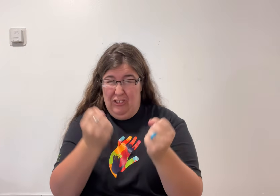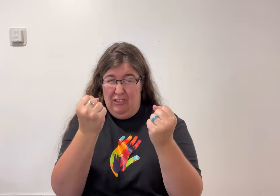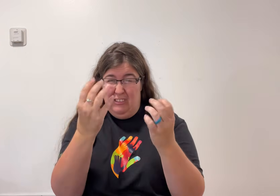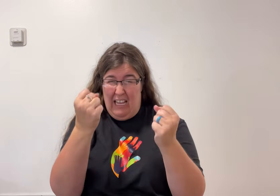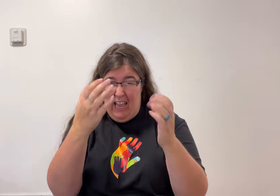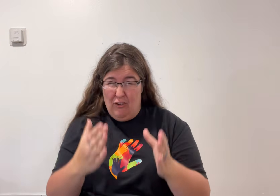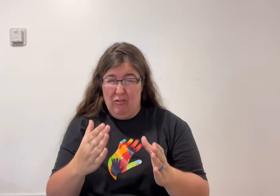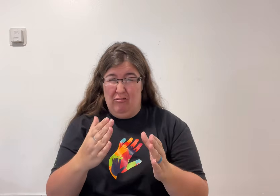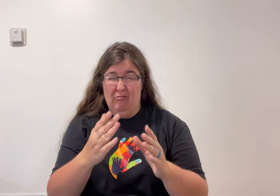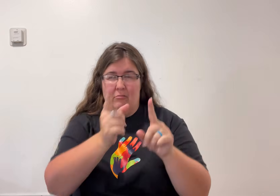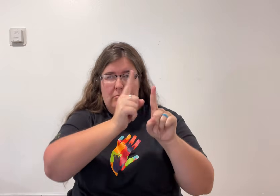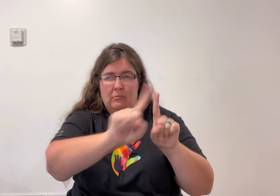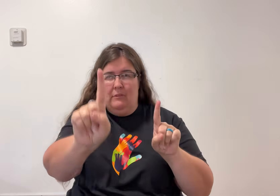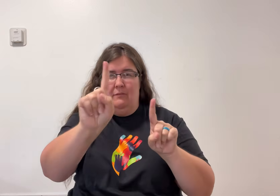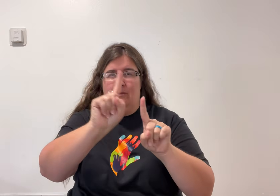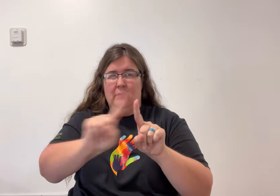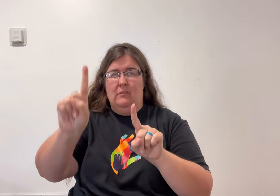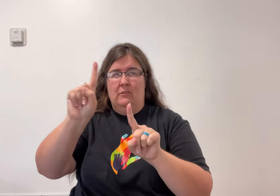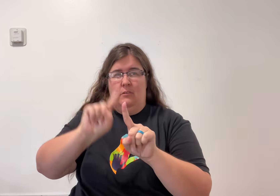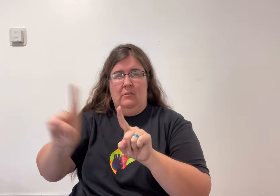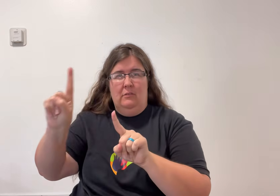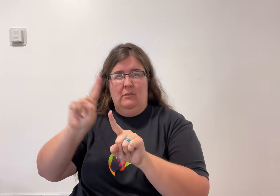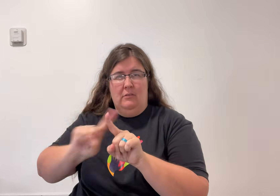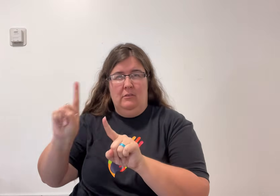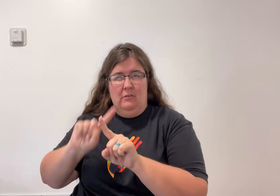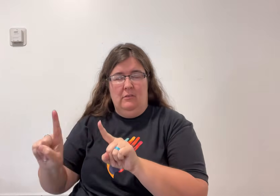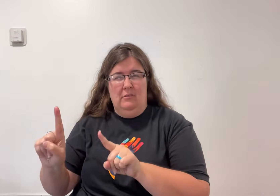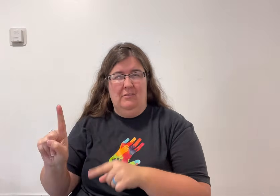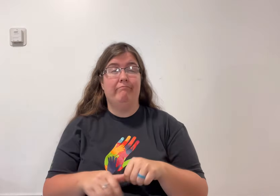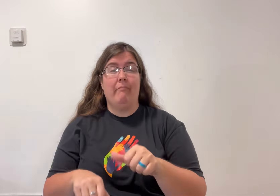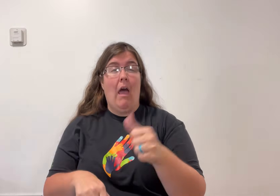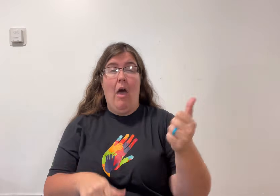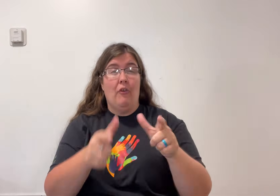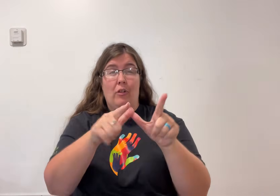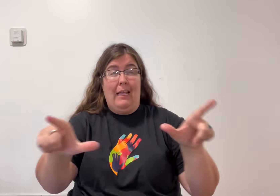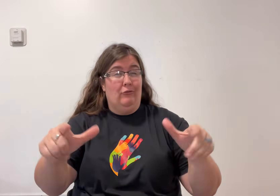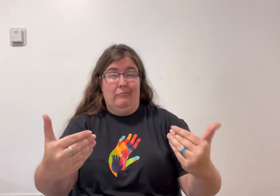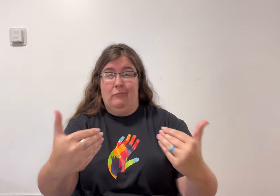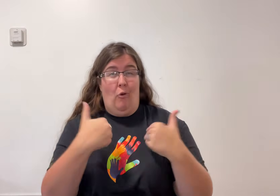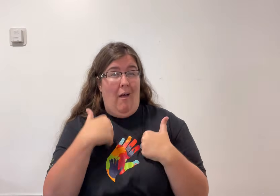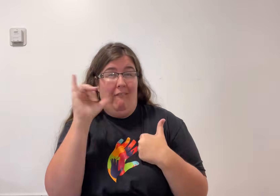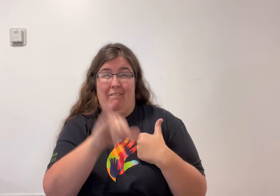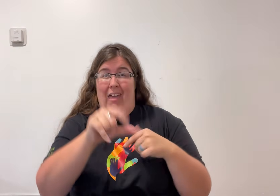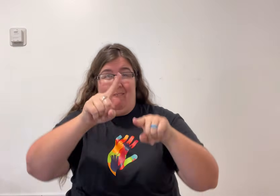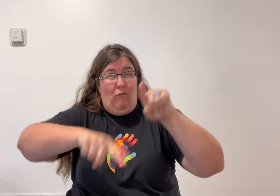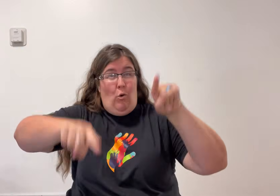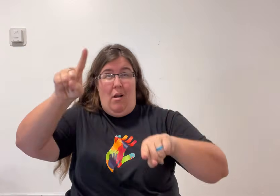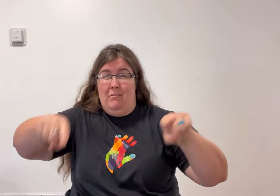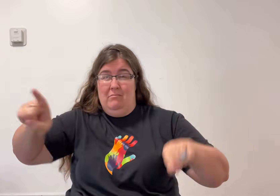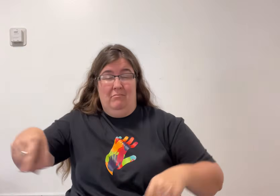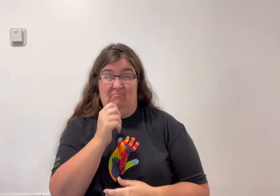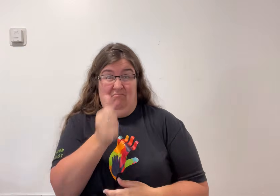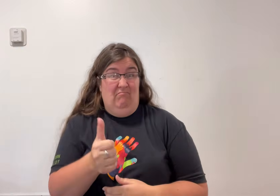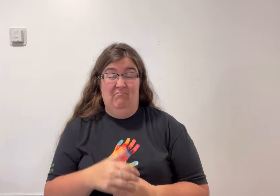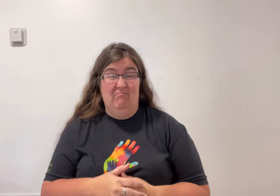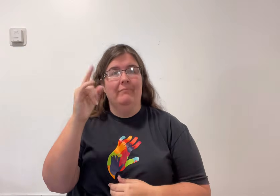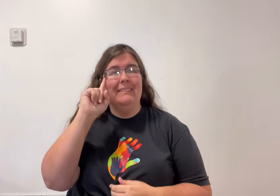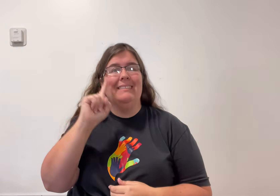each signer, signs differently. Other languages don't have the variance to this degree. They just don't.